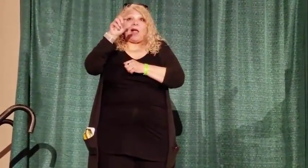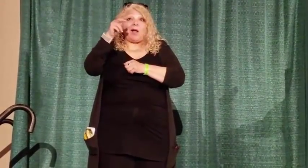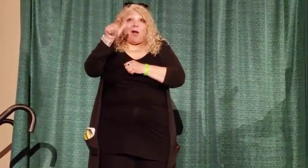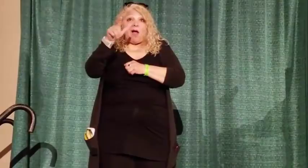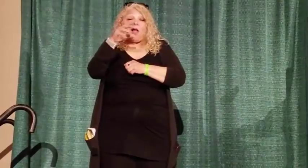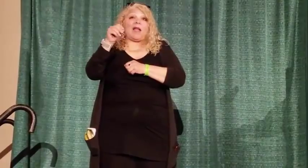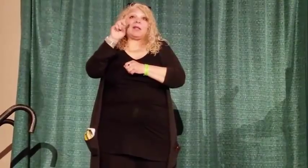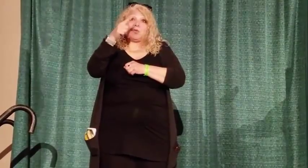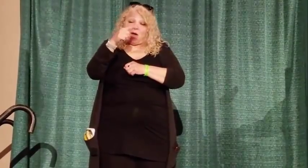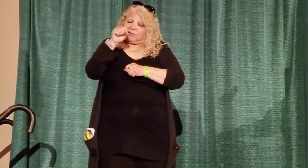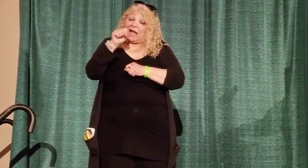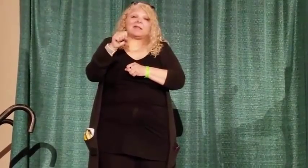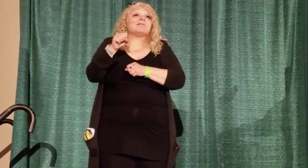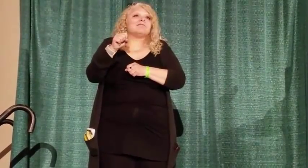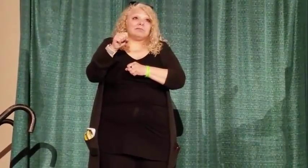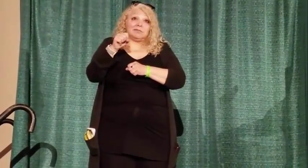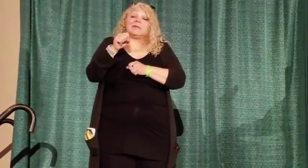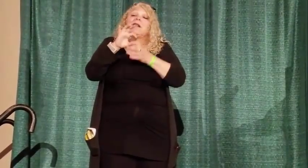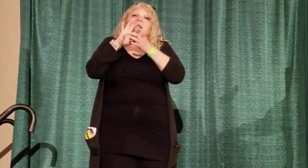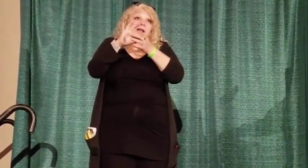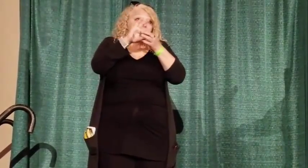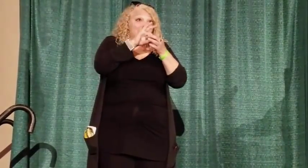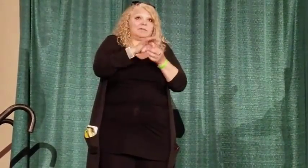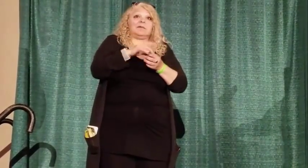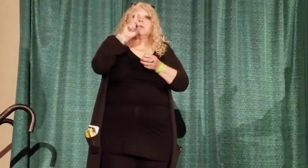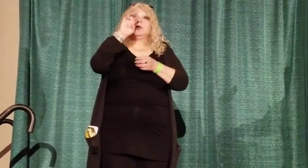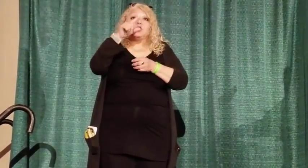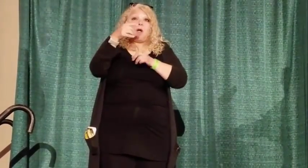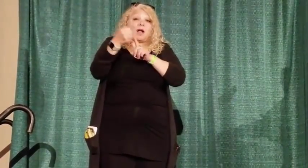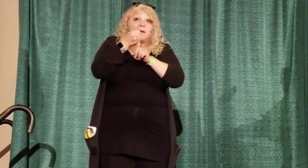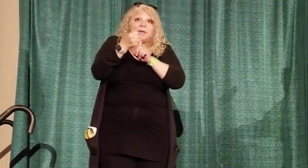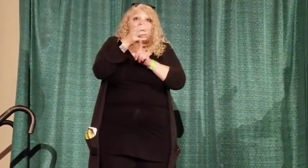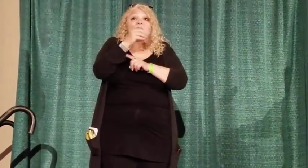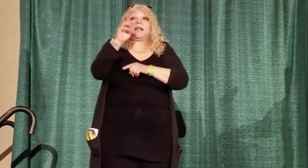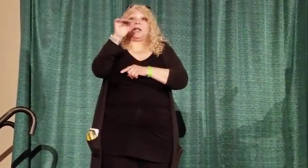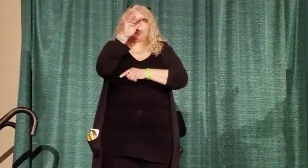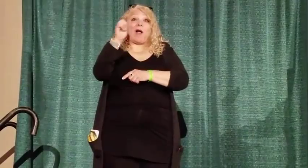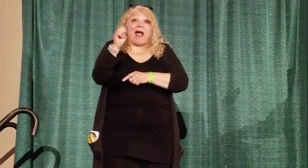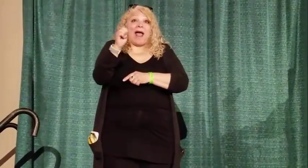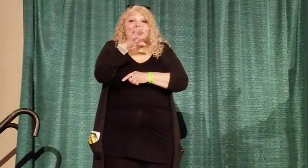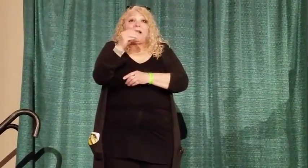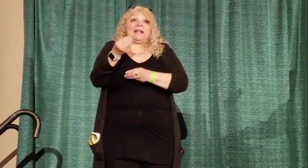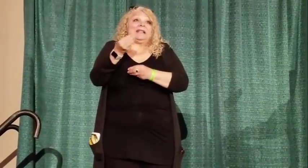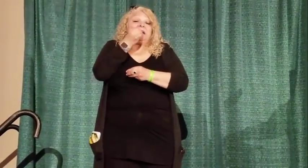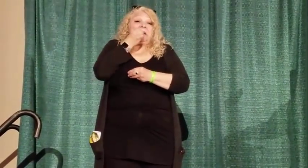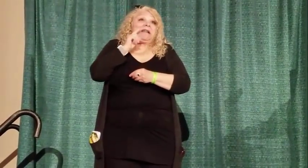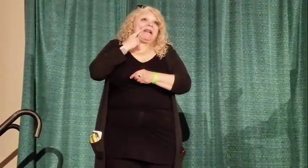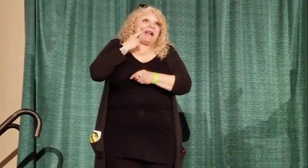powerful association here. The link between drug abuse and crime and feeding candy and